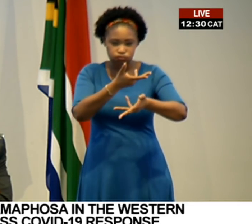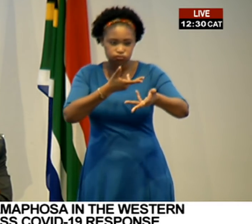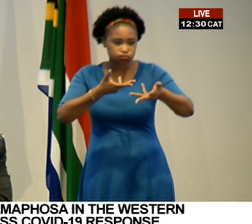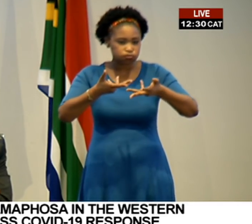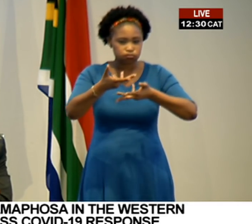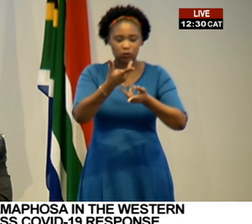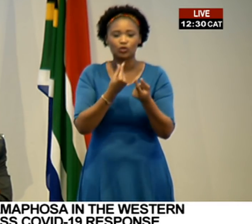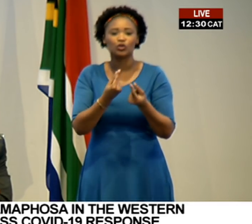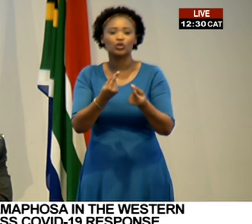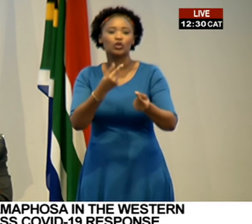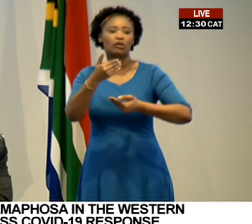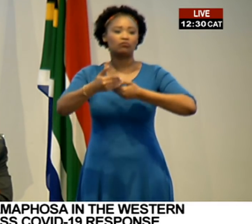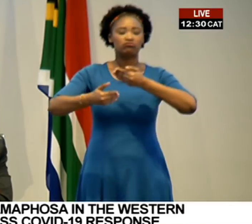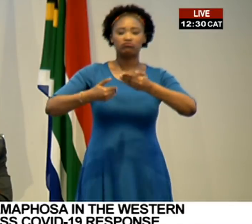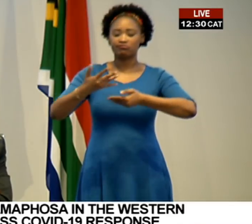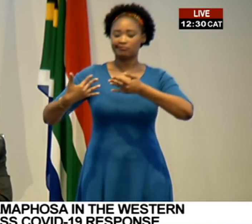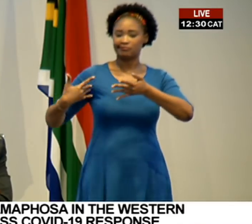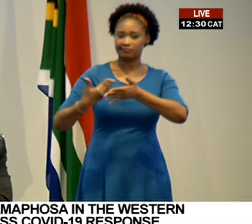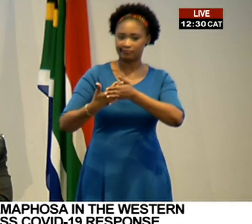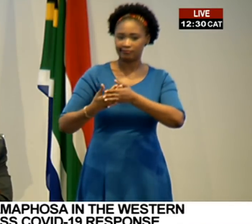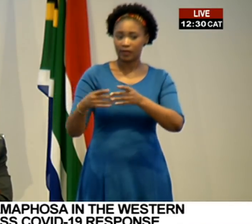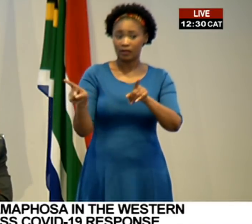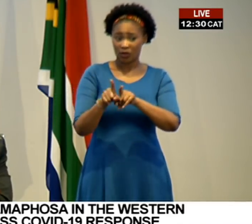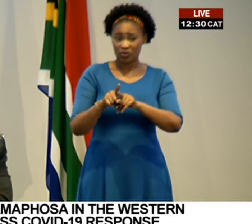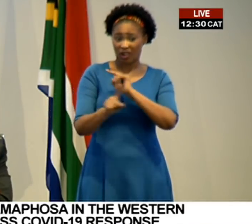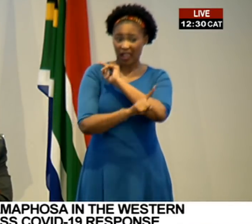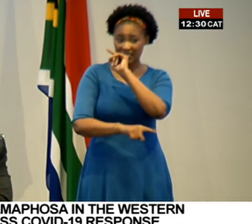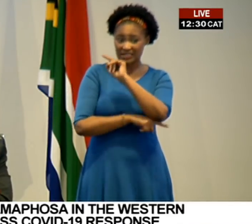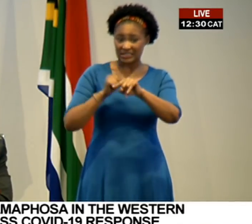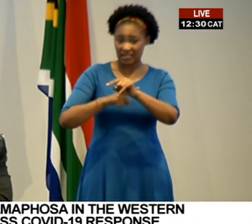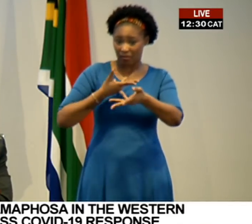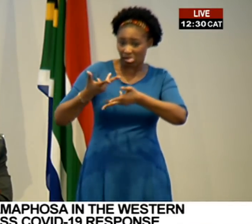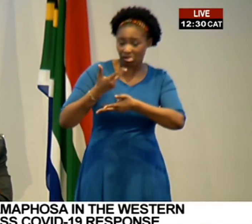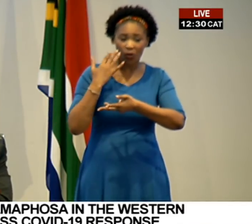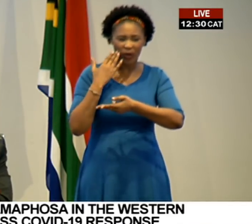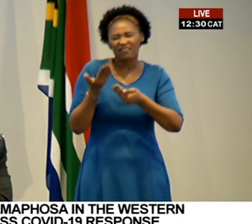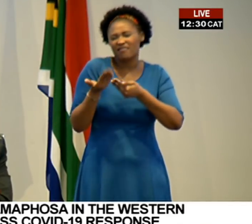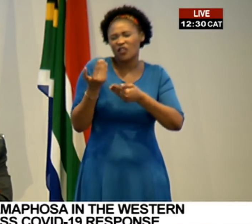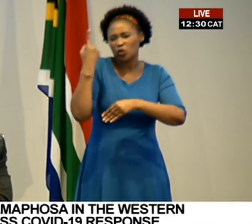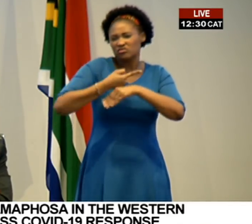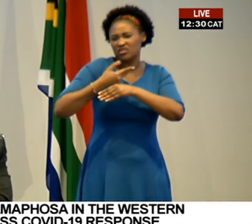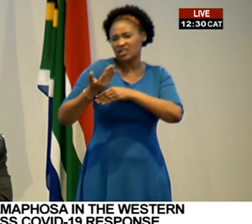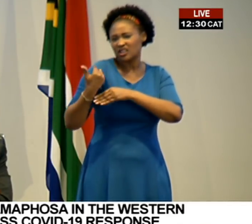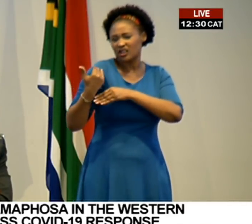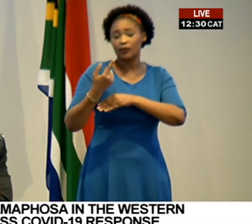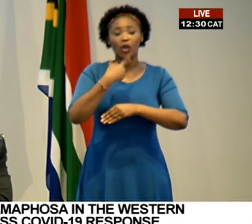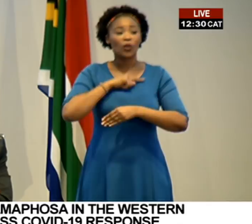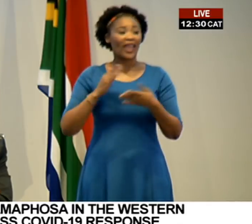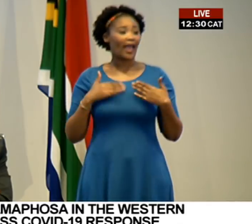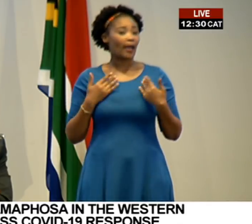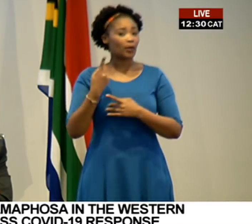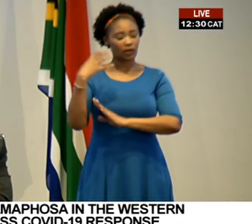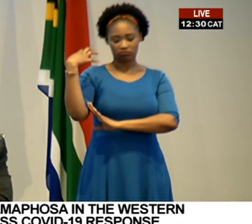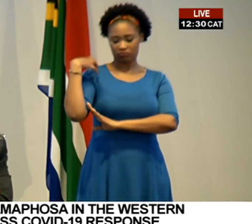basis, and as recently as a few days ago. And we are pleased that Minister Mkhize and